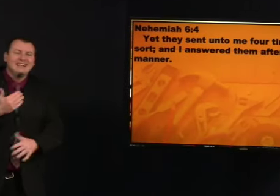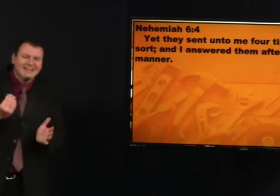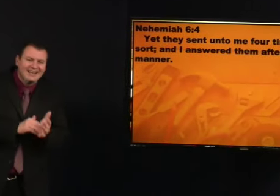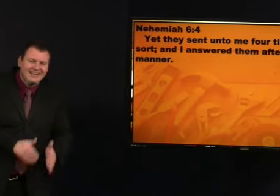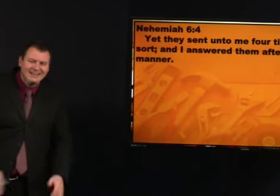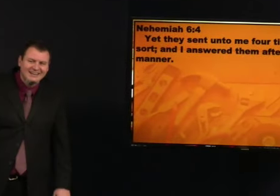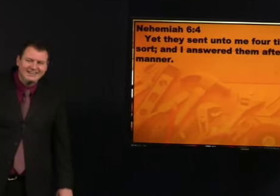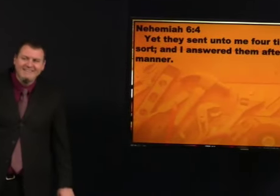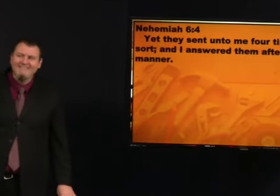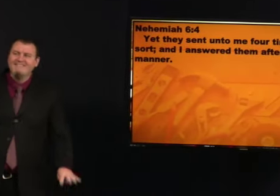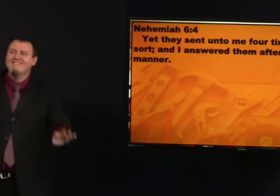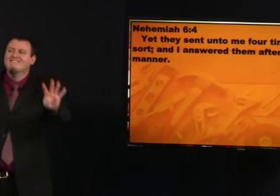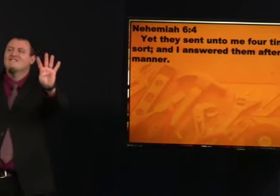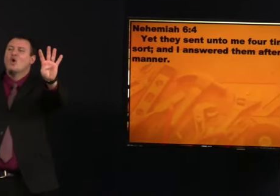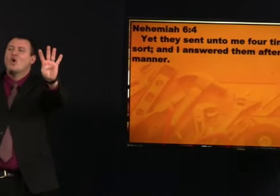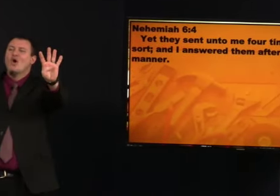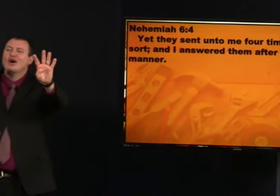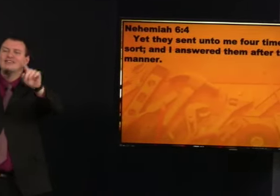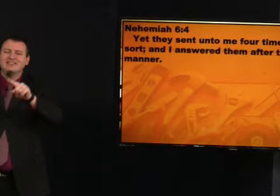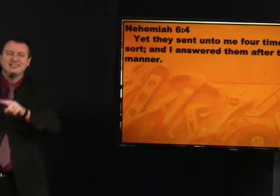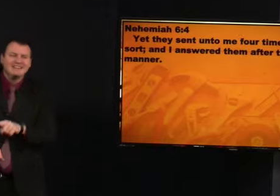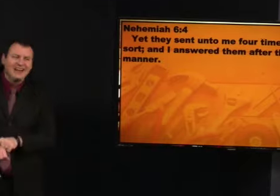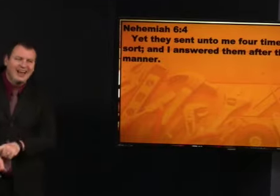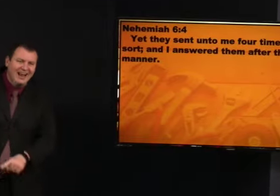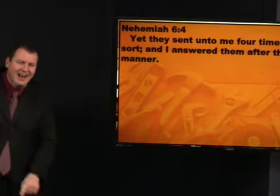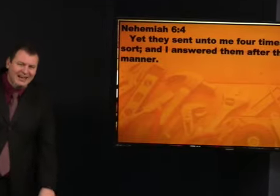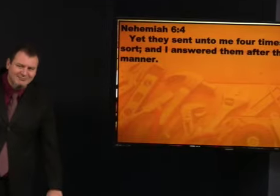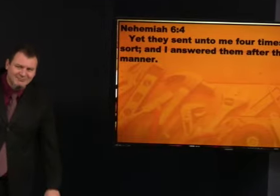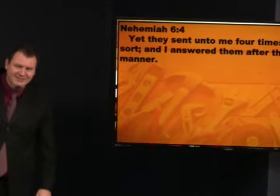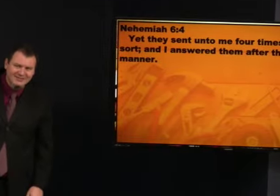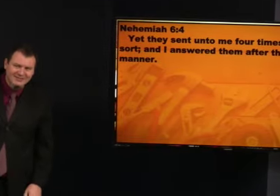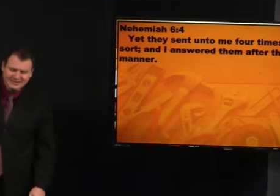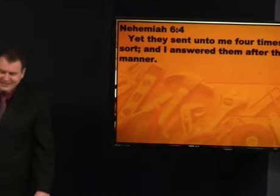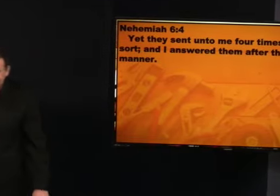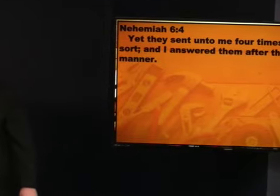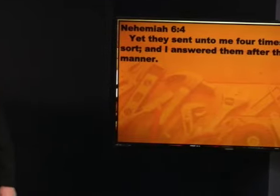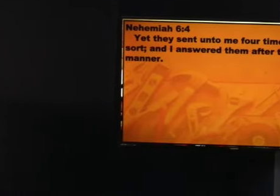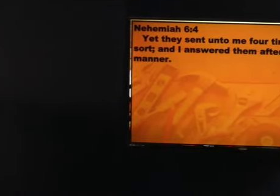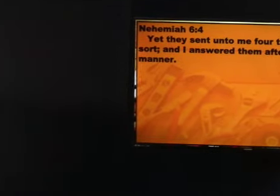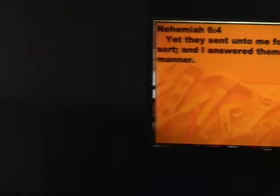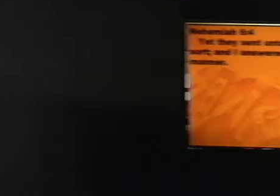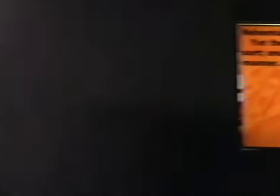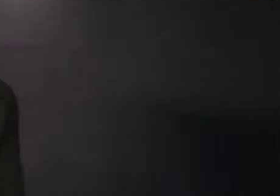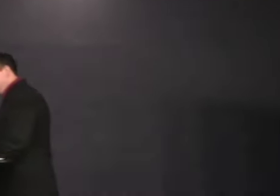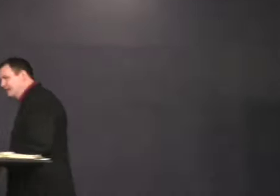Verse 4, so they sent unto me 4 times.